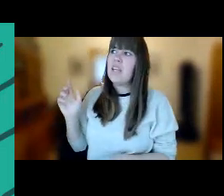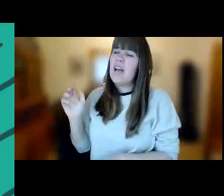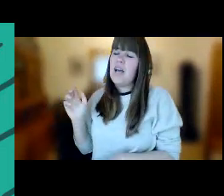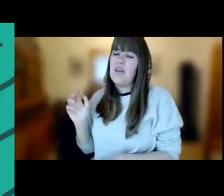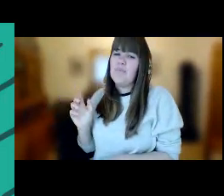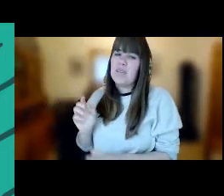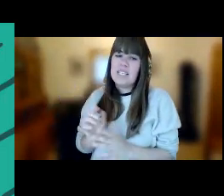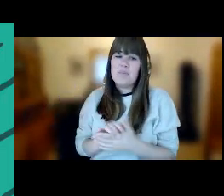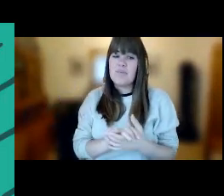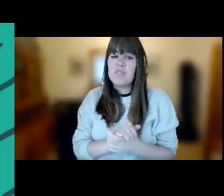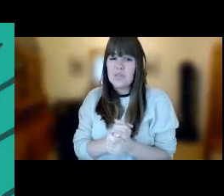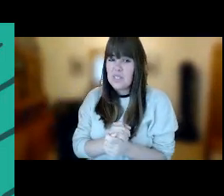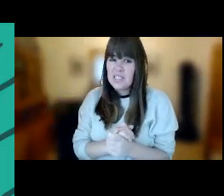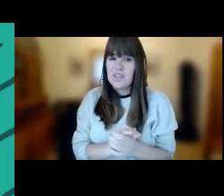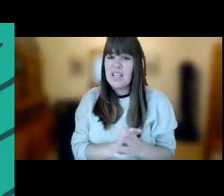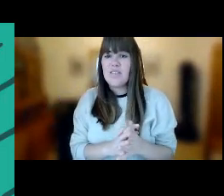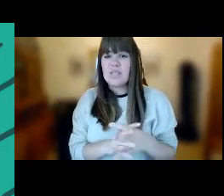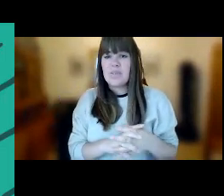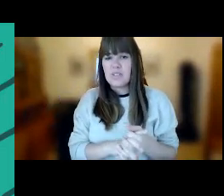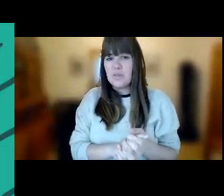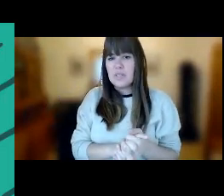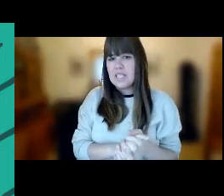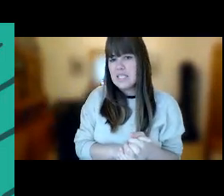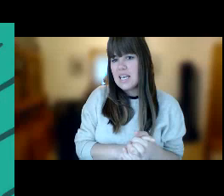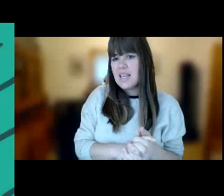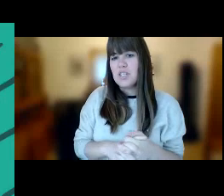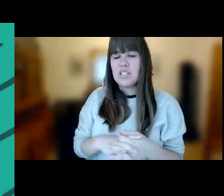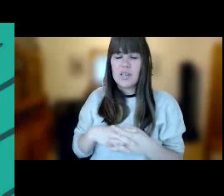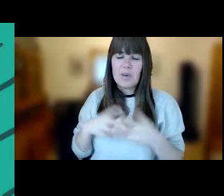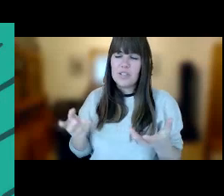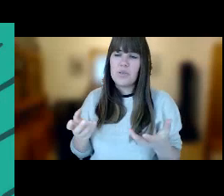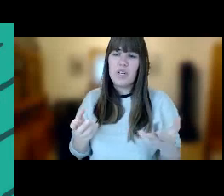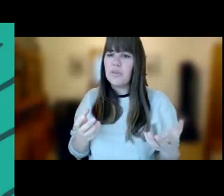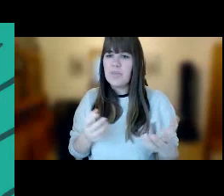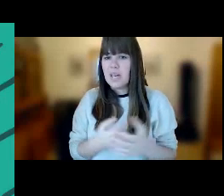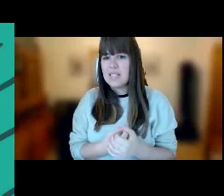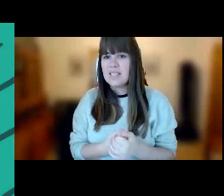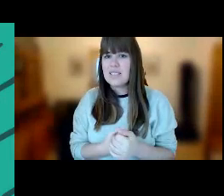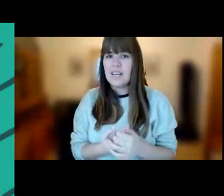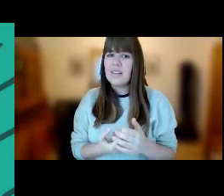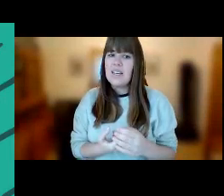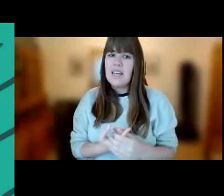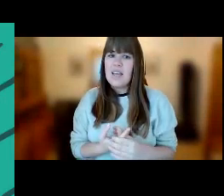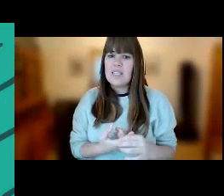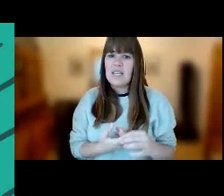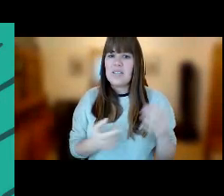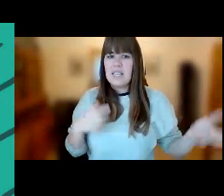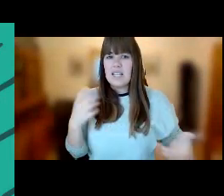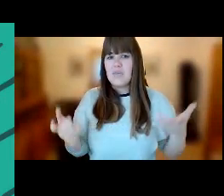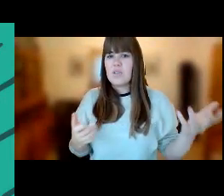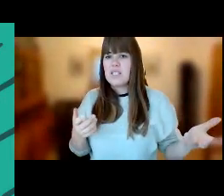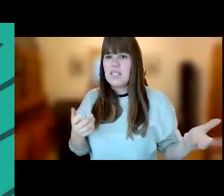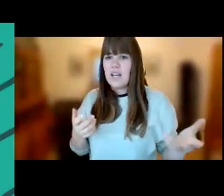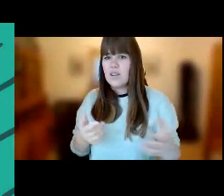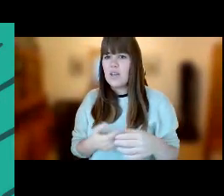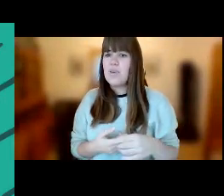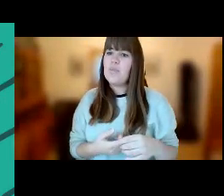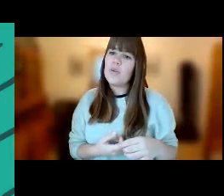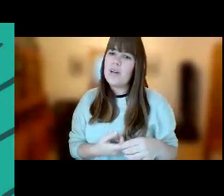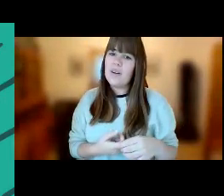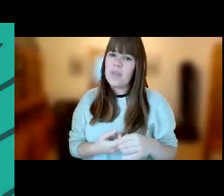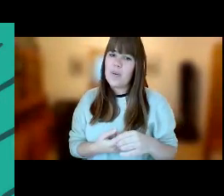name. But there's some different resources on there and some different courses, and then we come out and do a lot more in person. So if there's anything today that you've wanted to